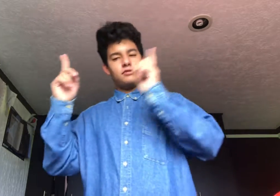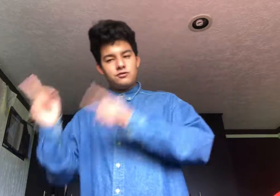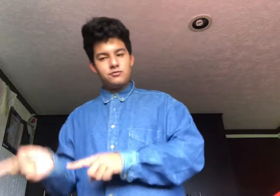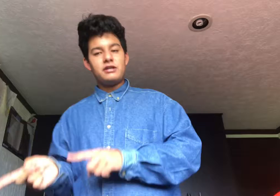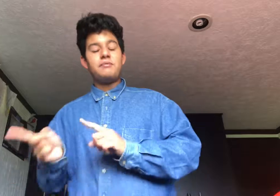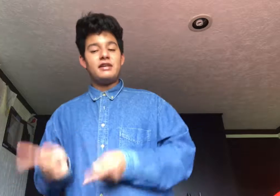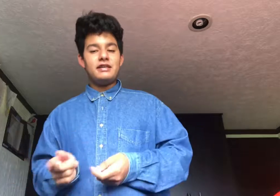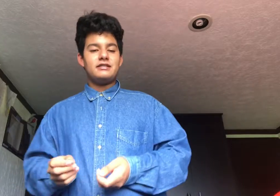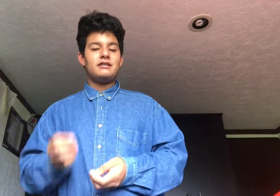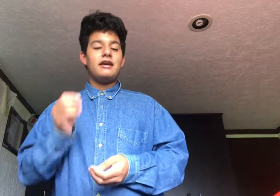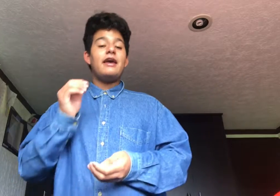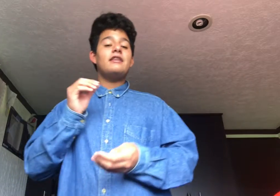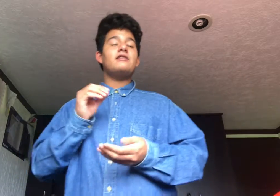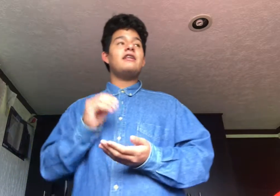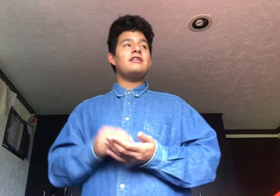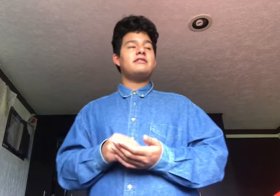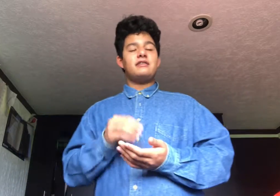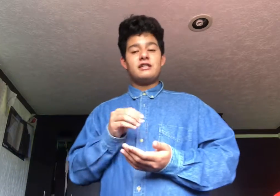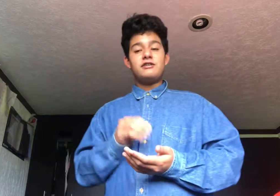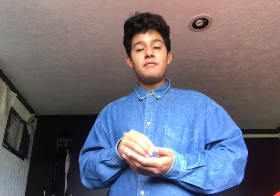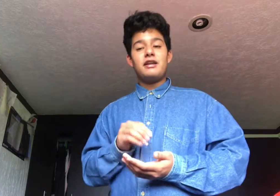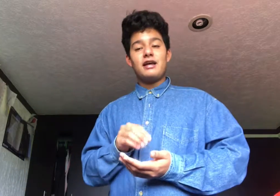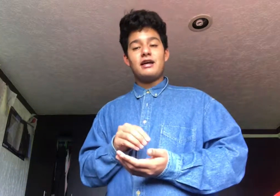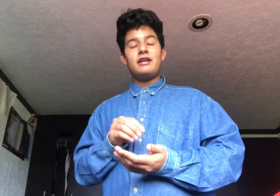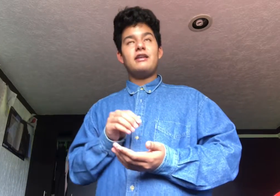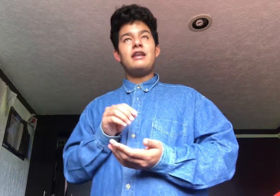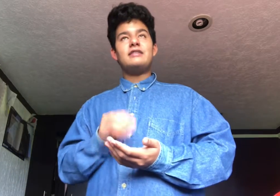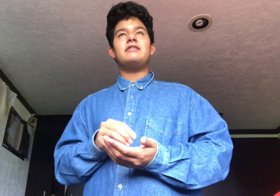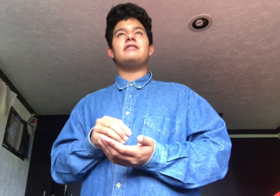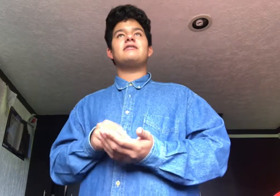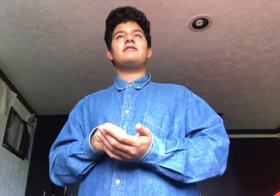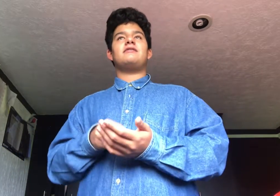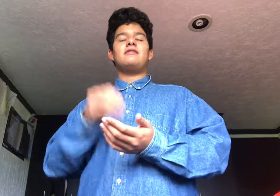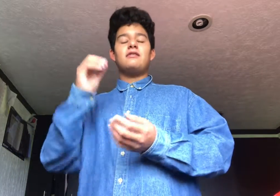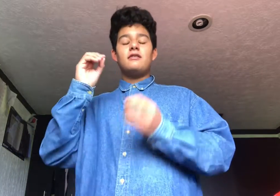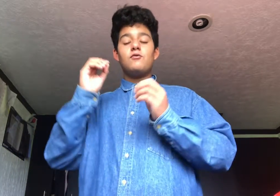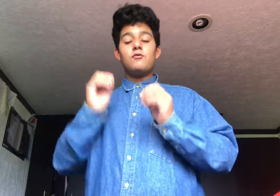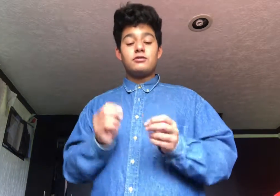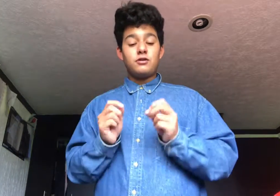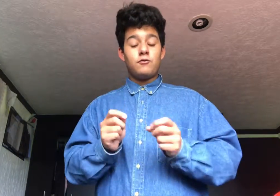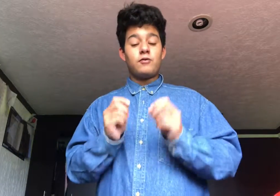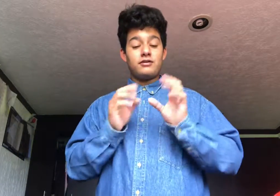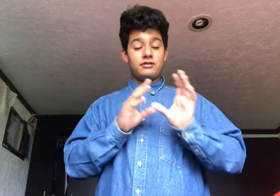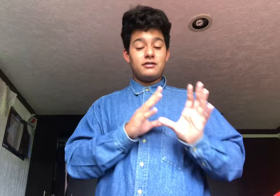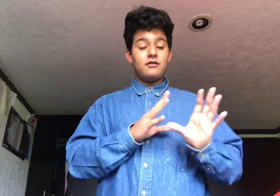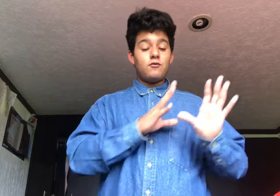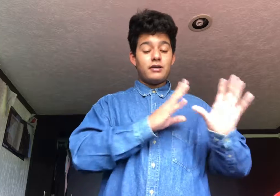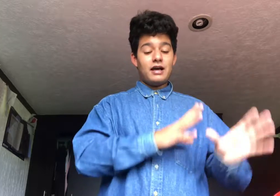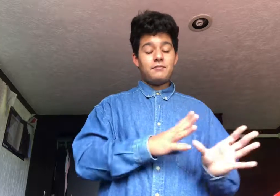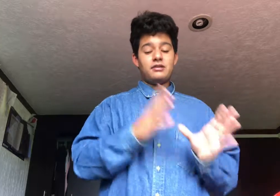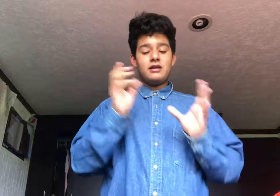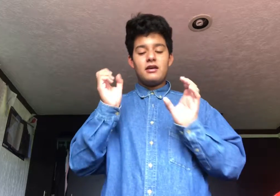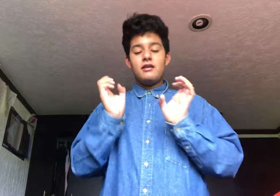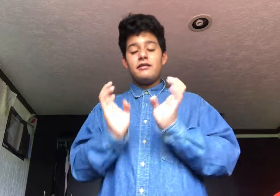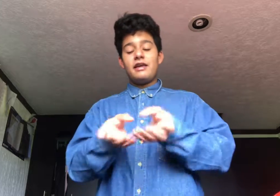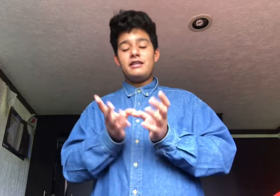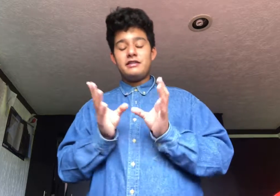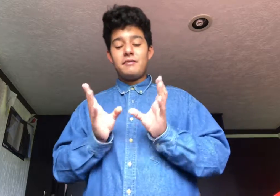to Japanese and German and Nazis. So what happened? They